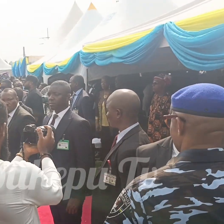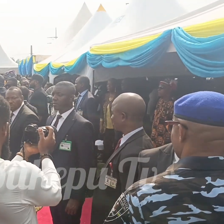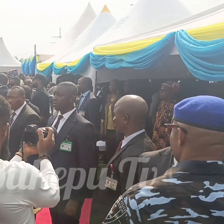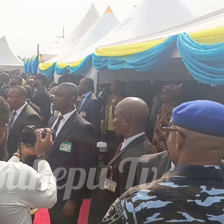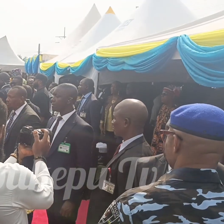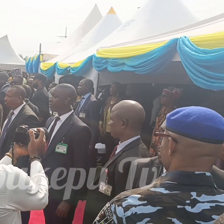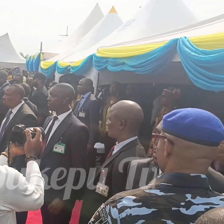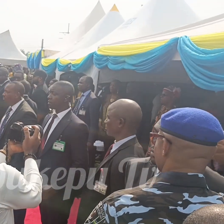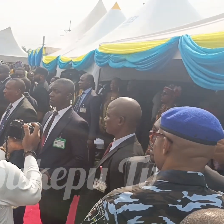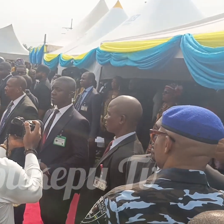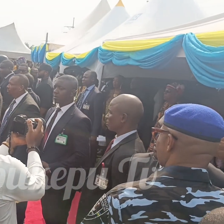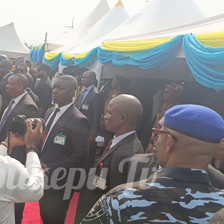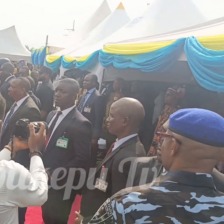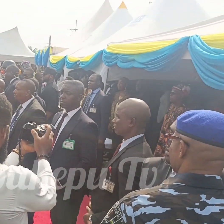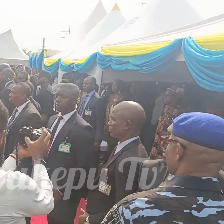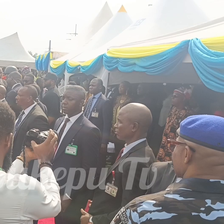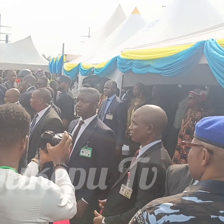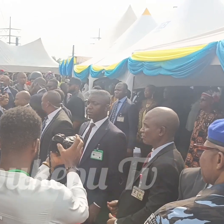hurry.